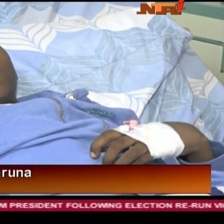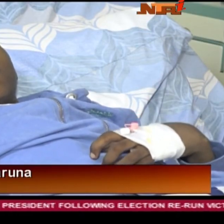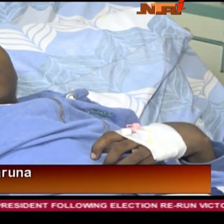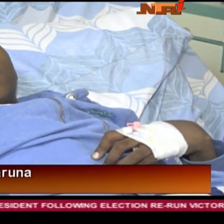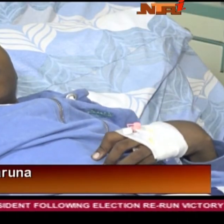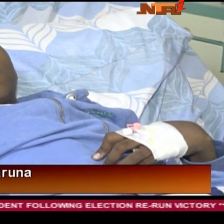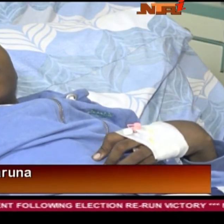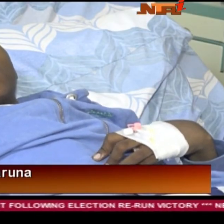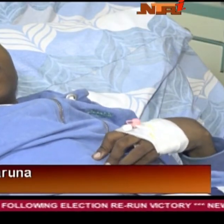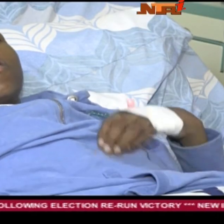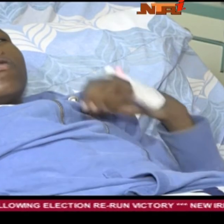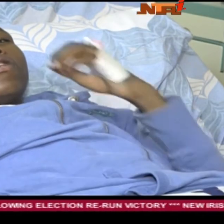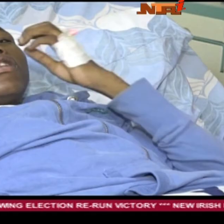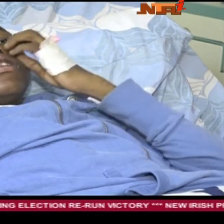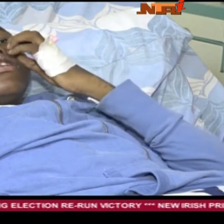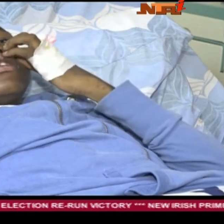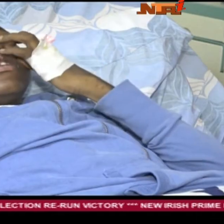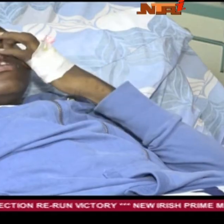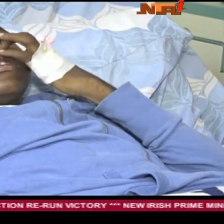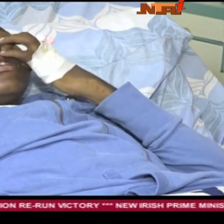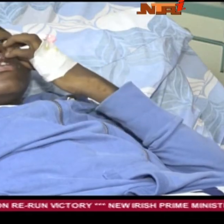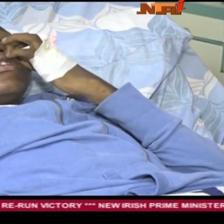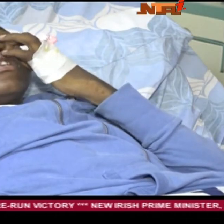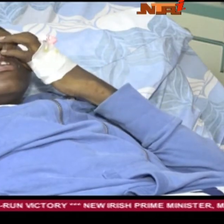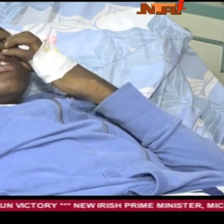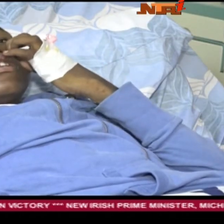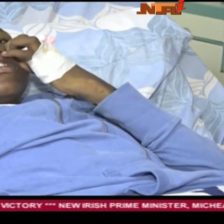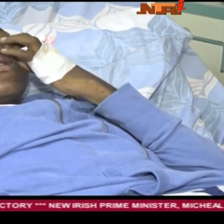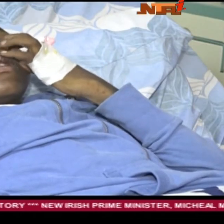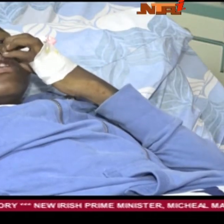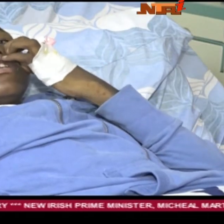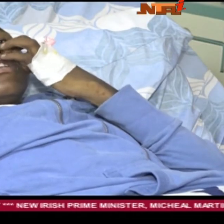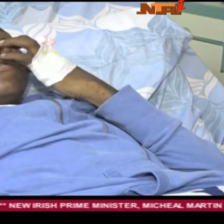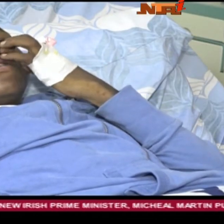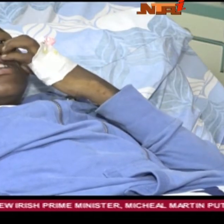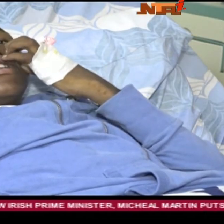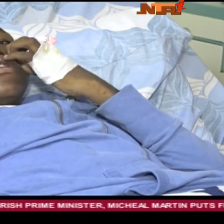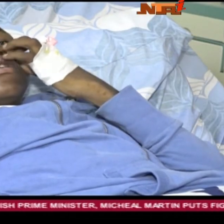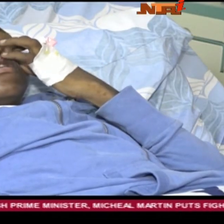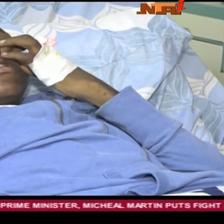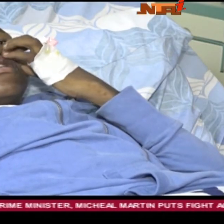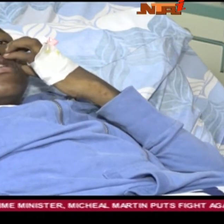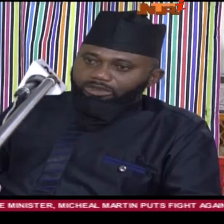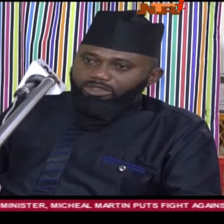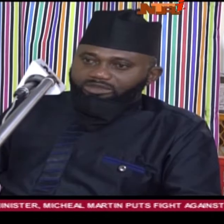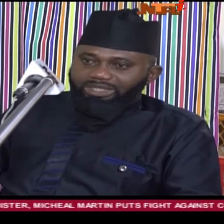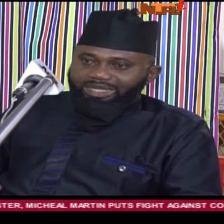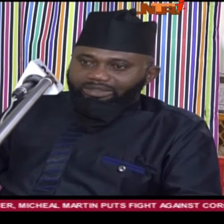I was diagnosed of kidney failure.